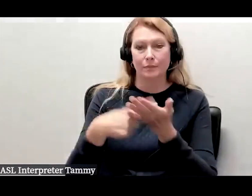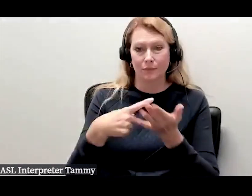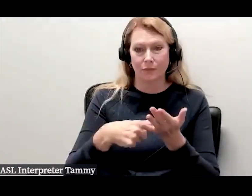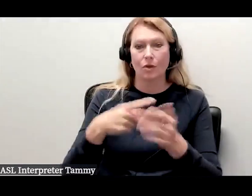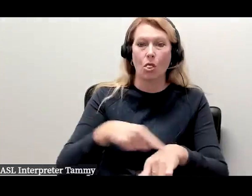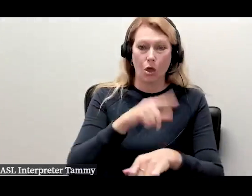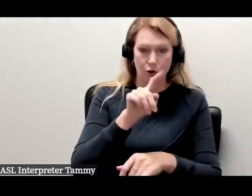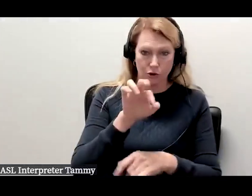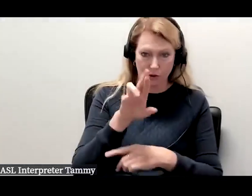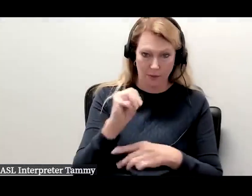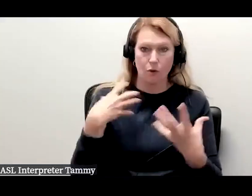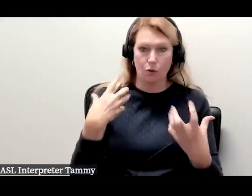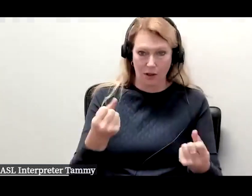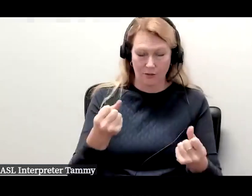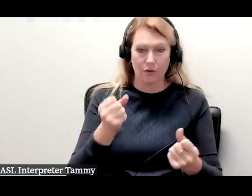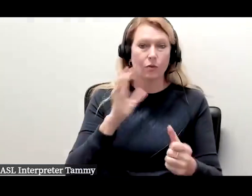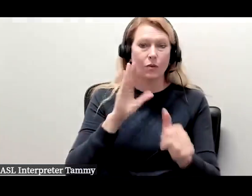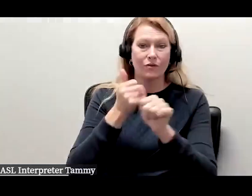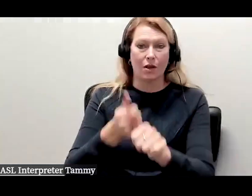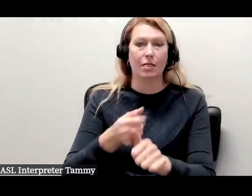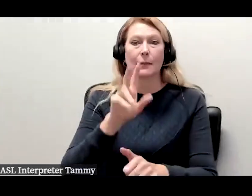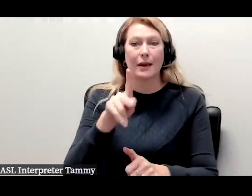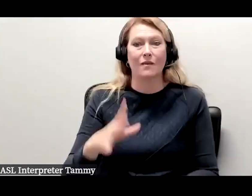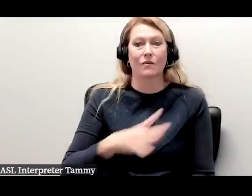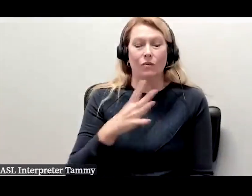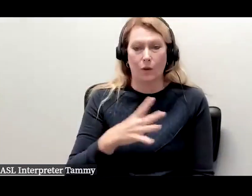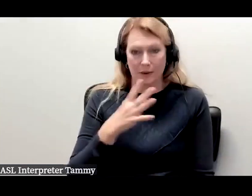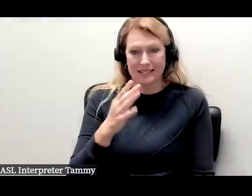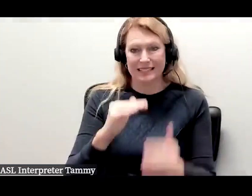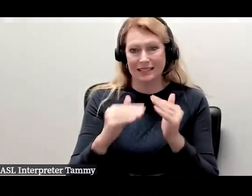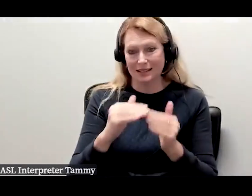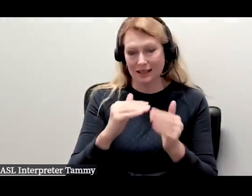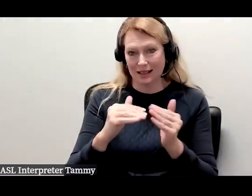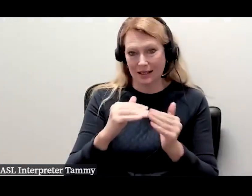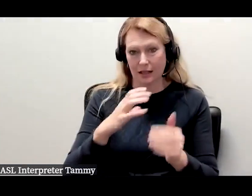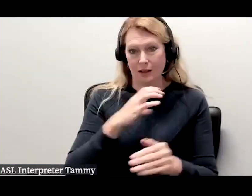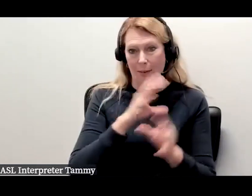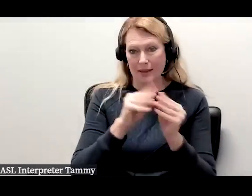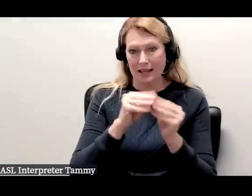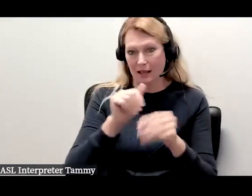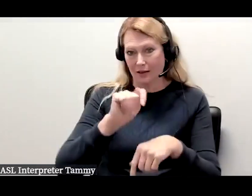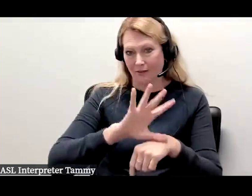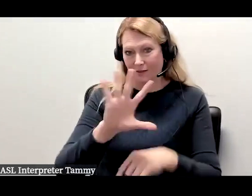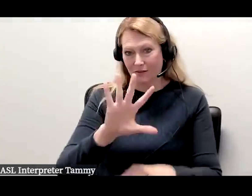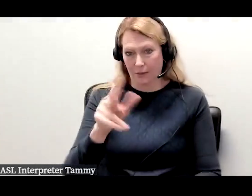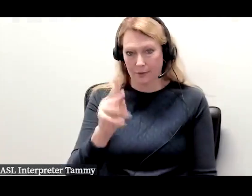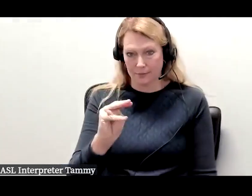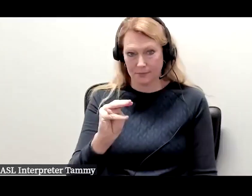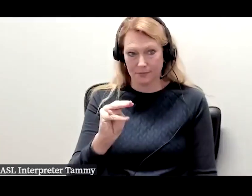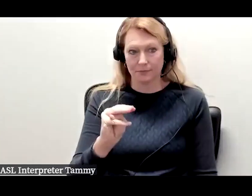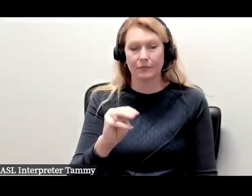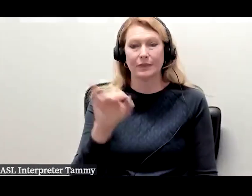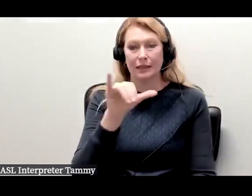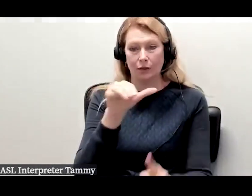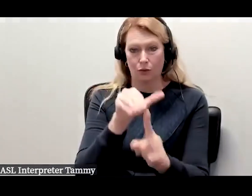long-term recovery planning and will be followed by a formal City Council meeting at 5 p.m. As a